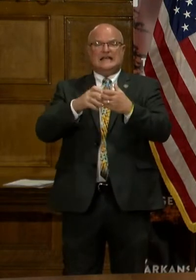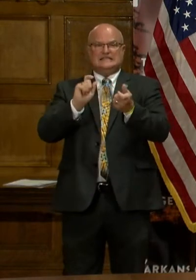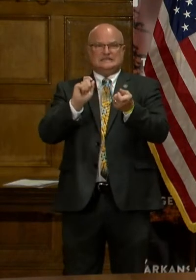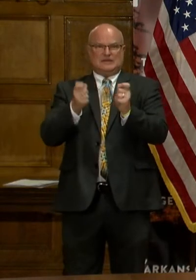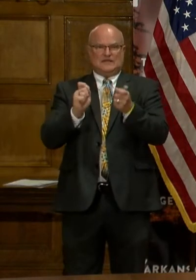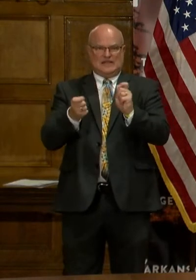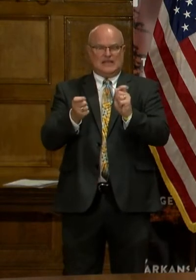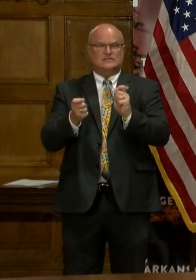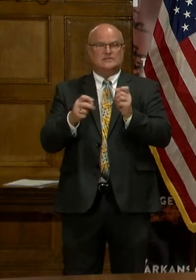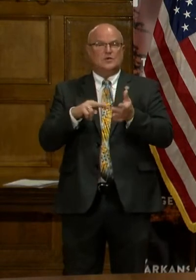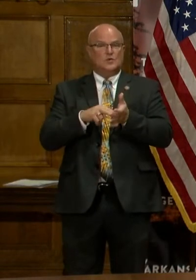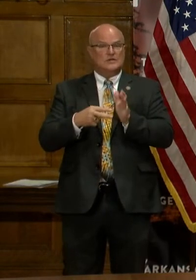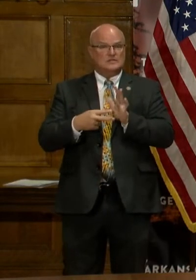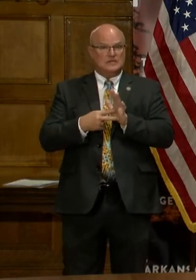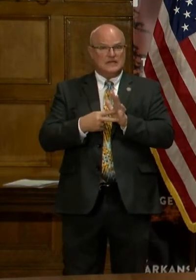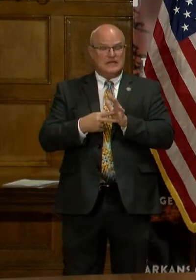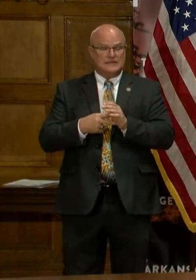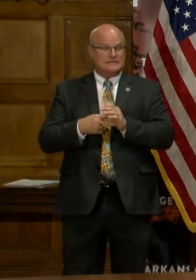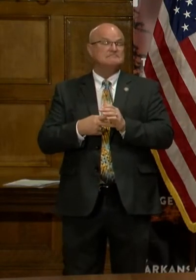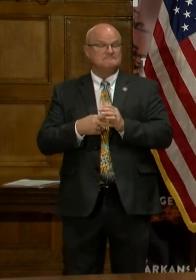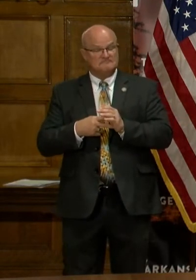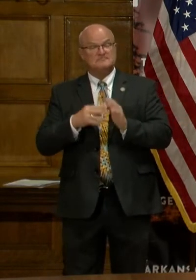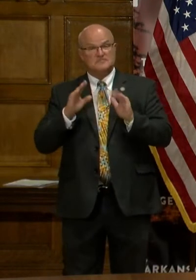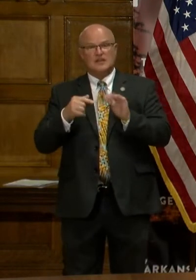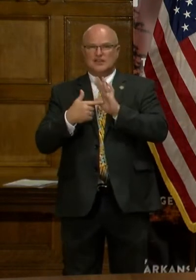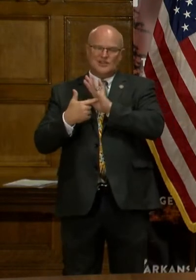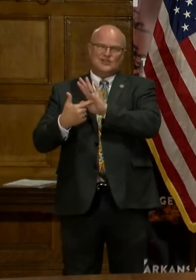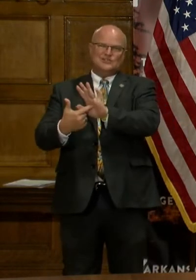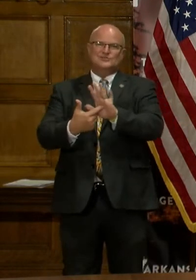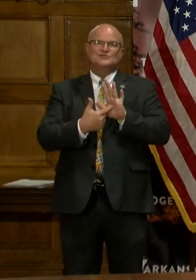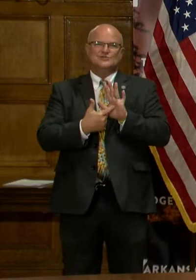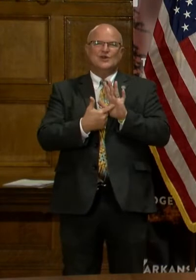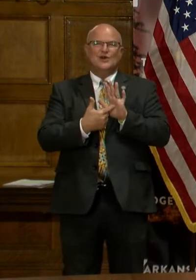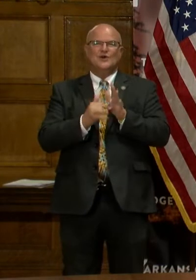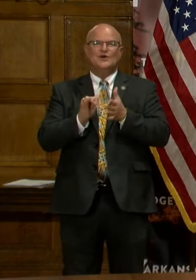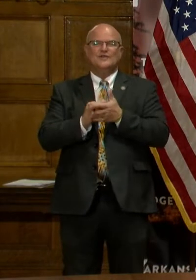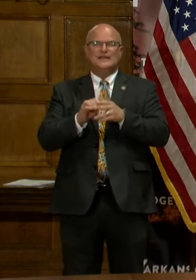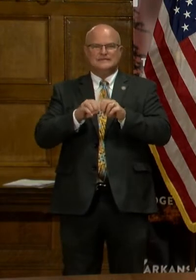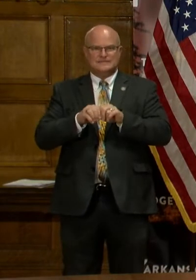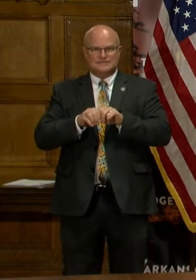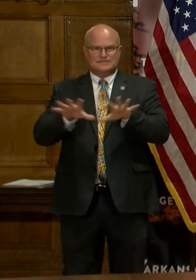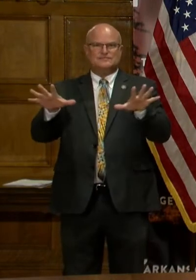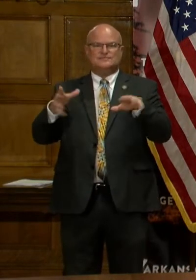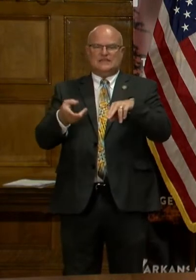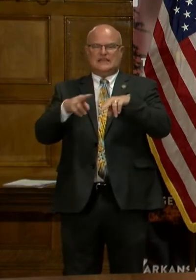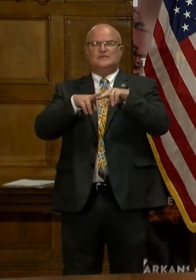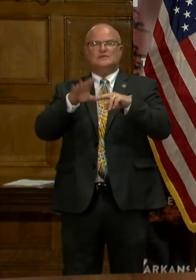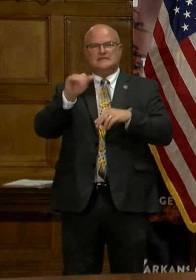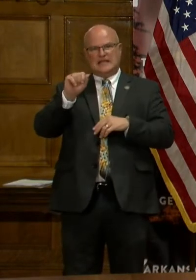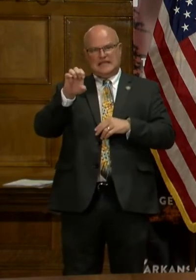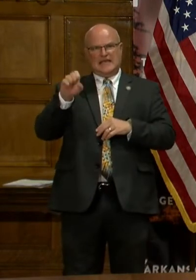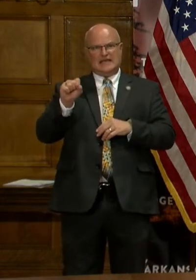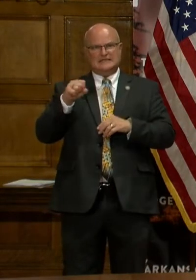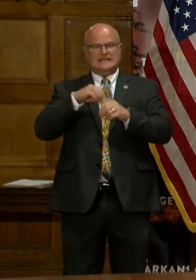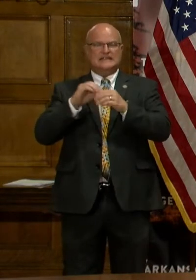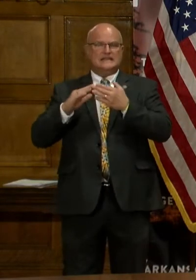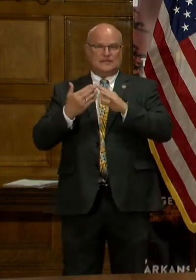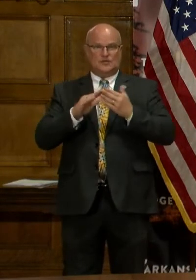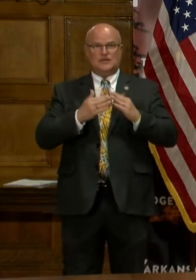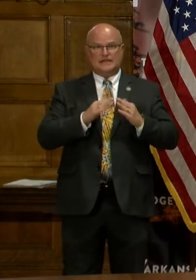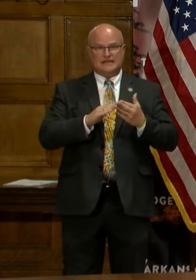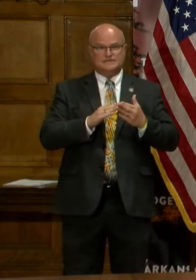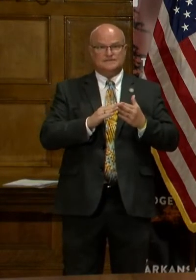modifications, which not unexpectedly reflects the outbreak or the increase in cases in the